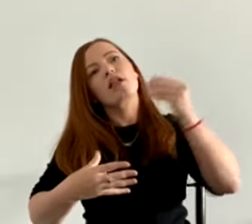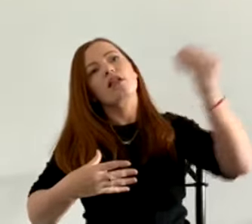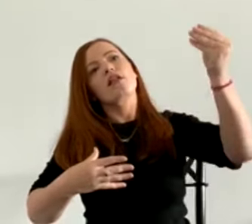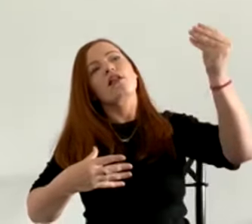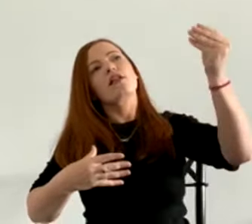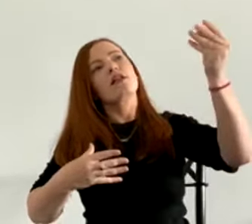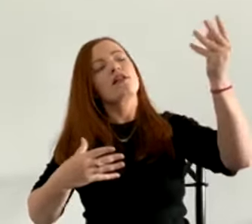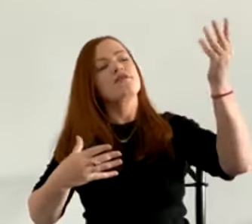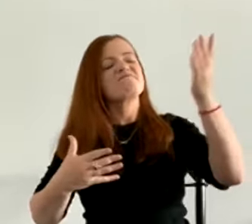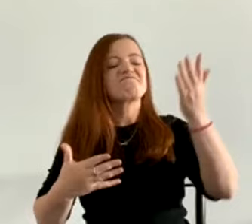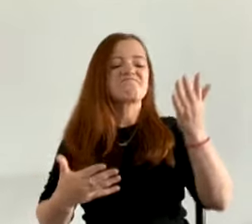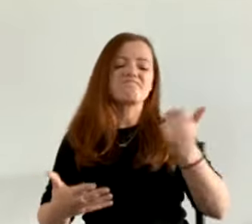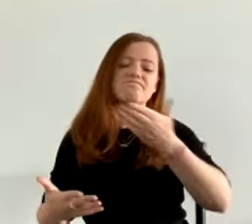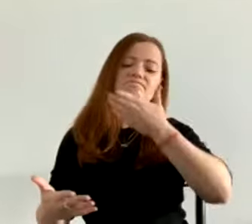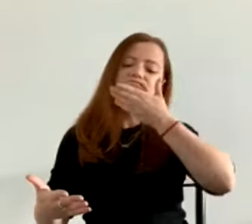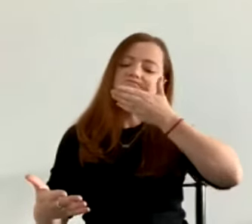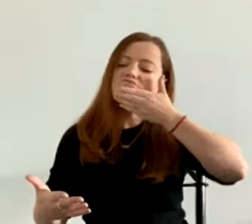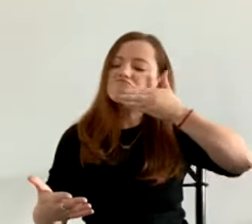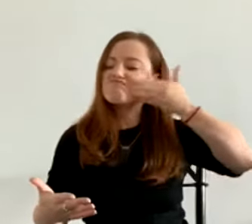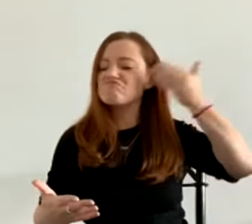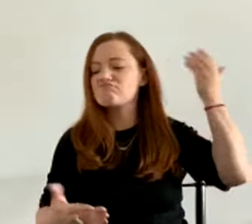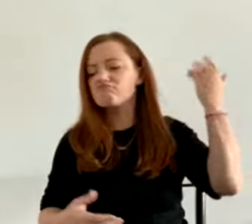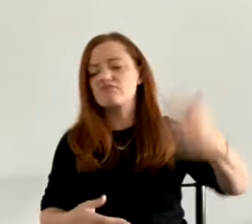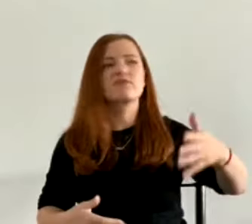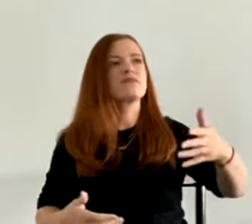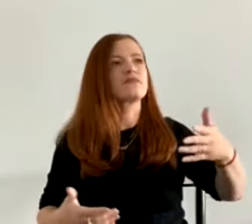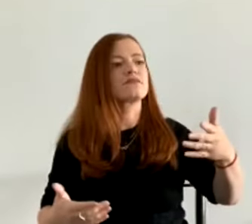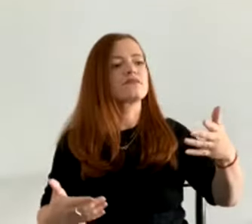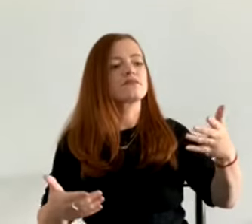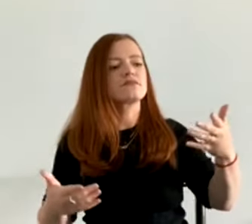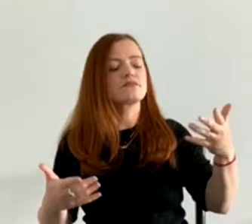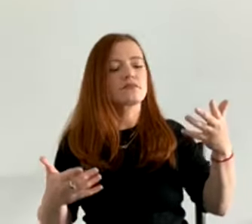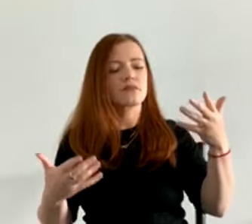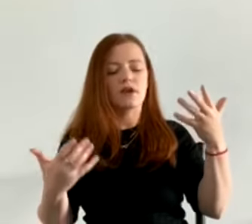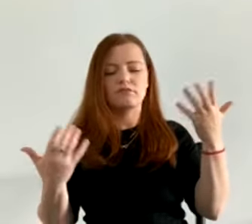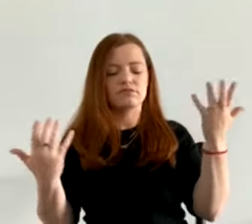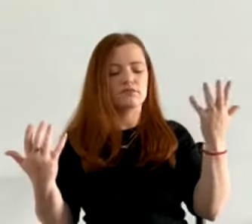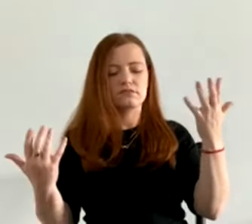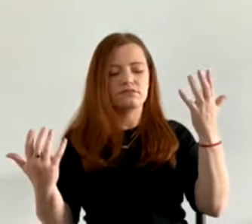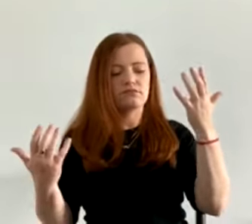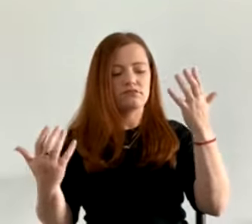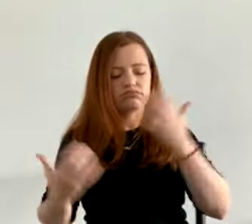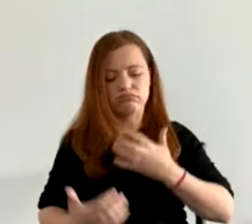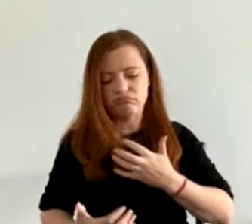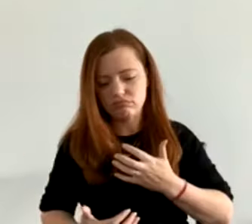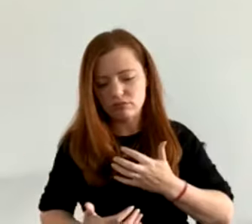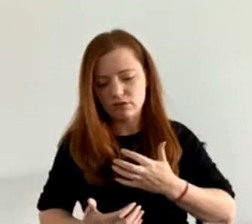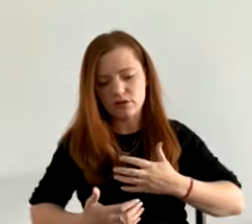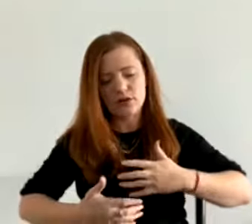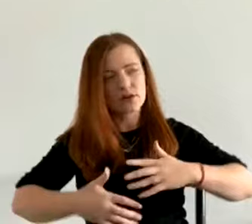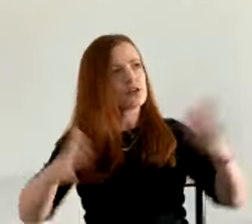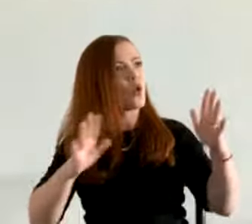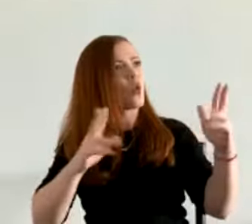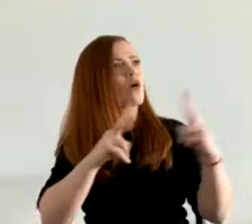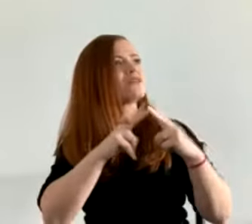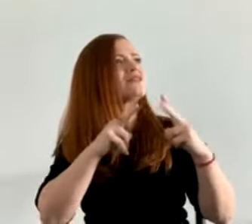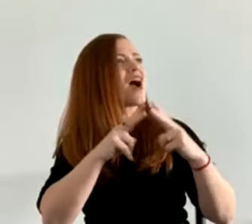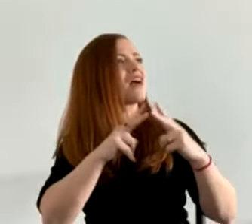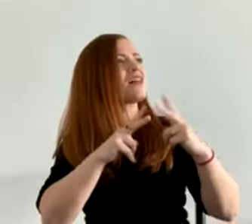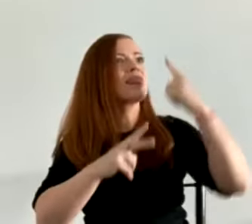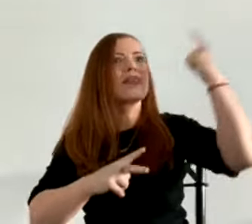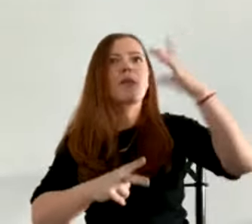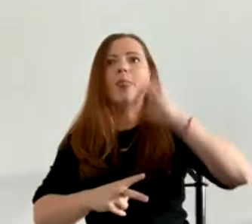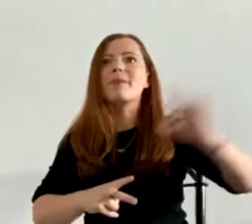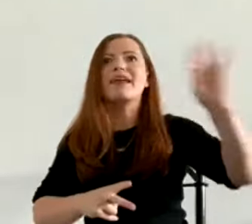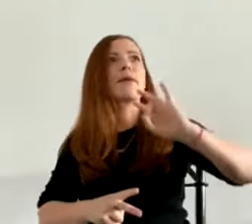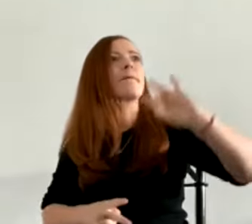I wipe the sticky residue away with a grubby hand. I'm so bereft of contact that the thought of the bee returning to the hive